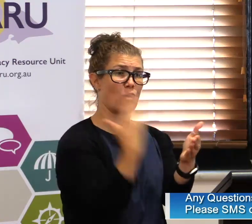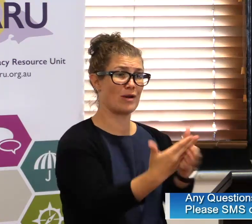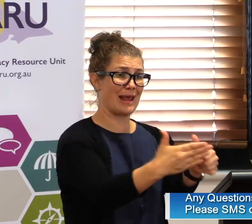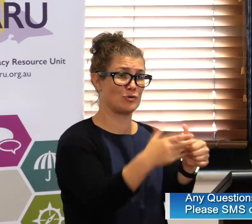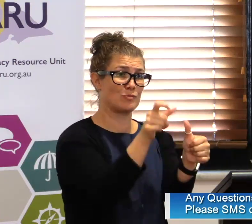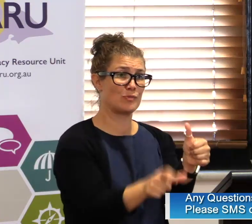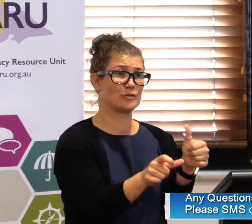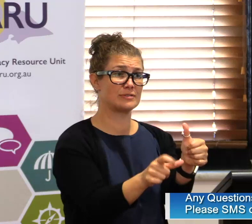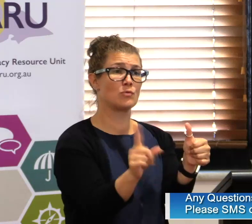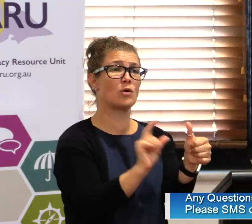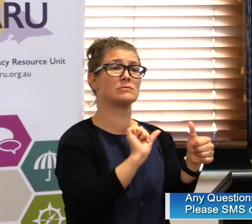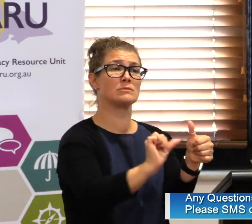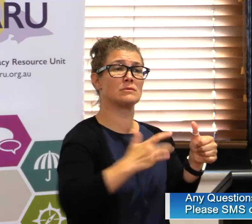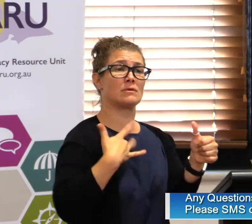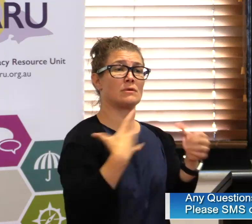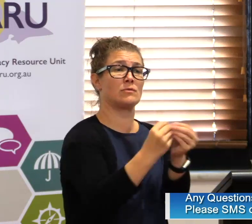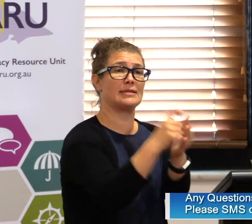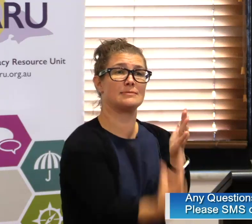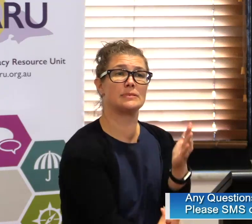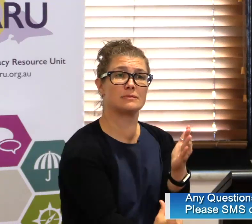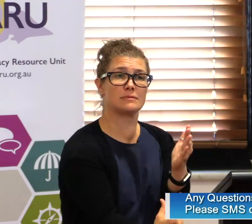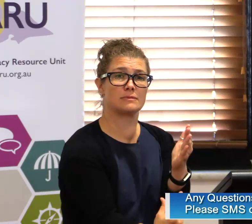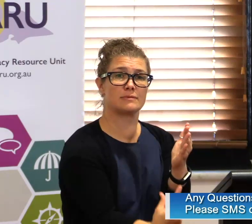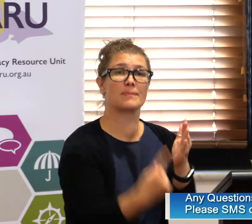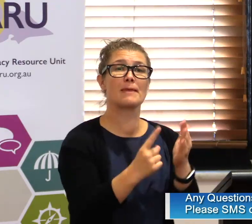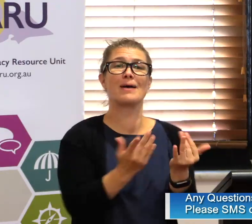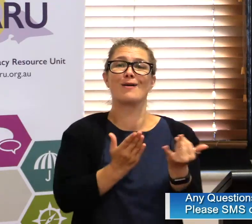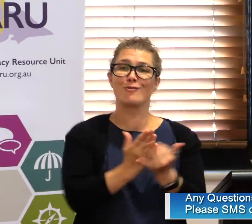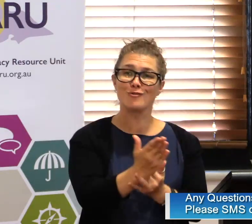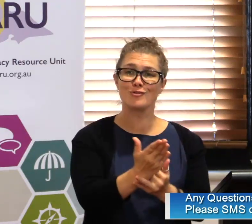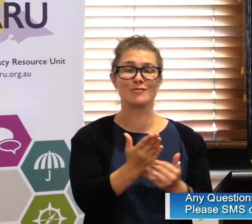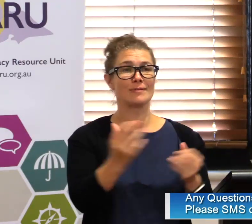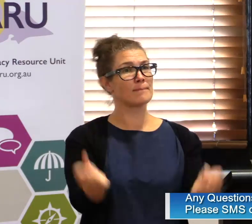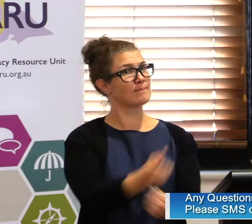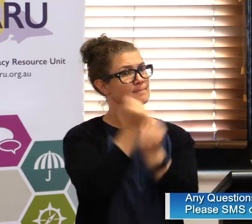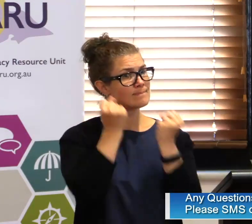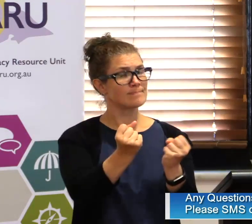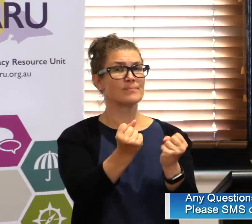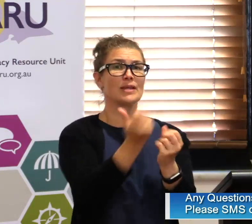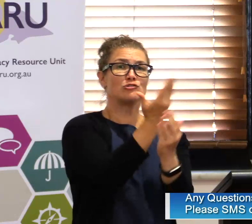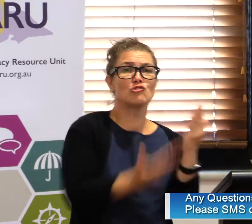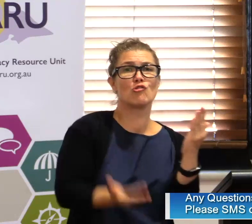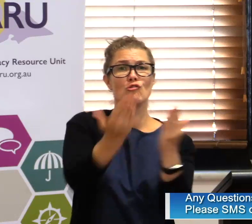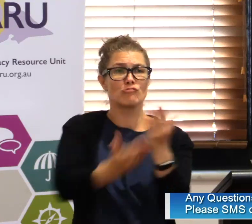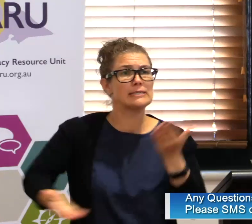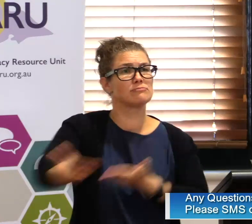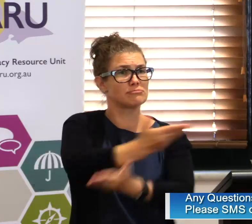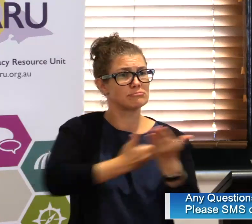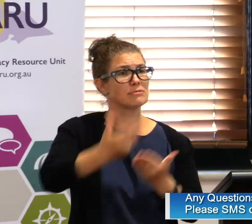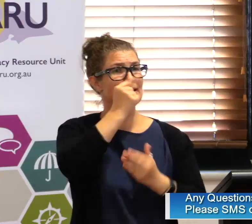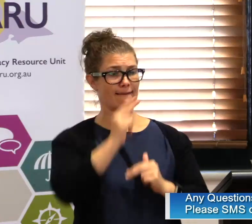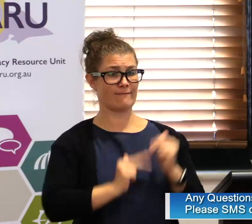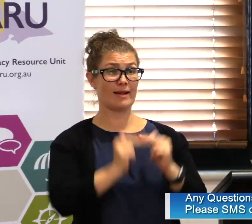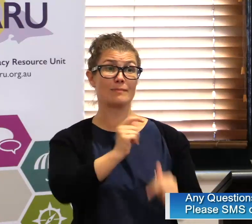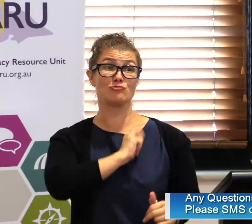And respecting that. But again, through the power of storytelling, and you can build trust, and you might need to be